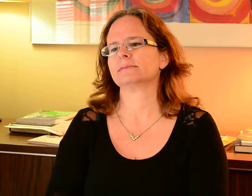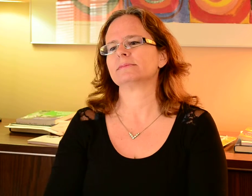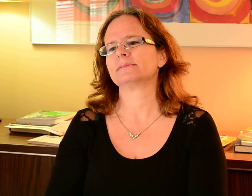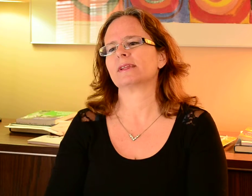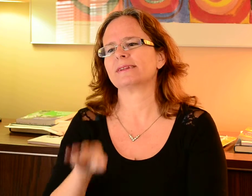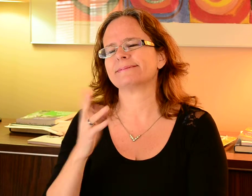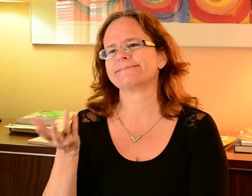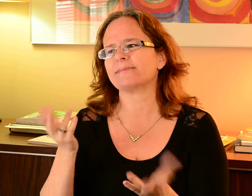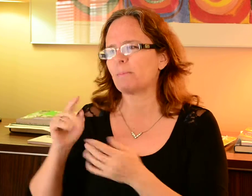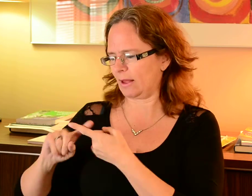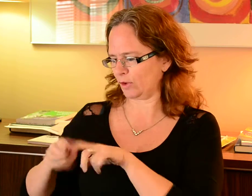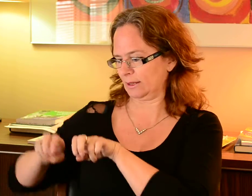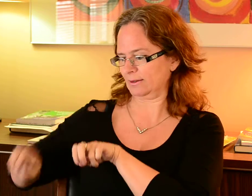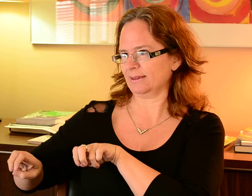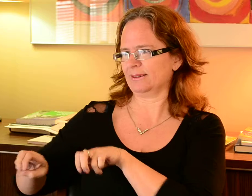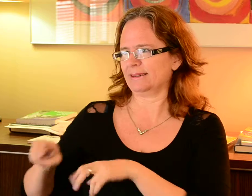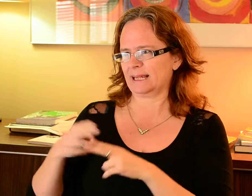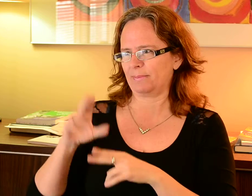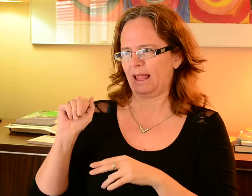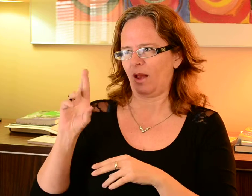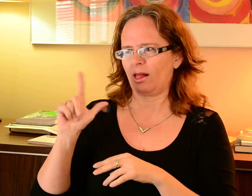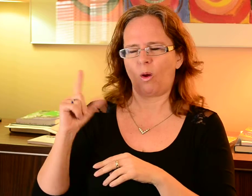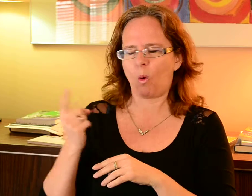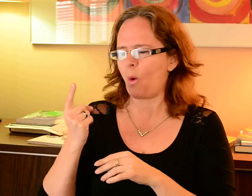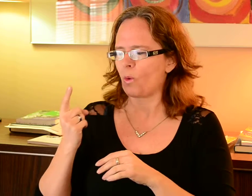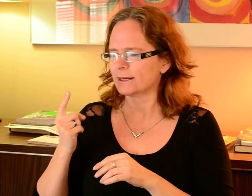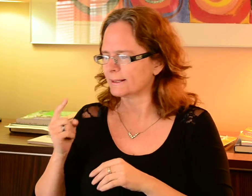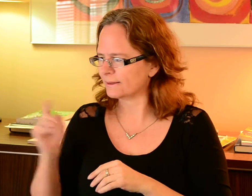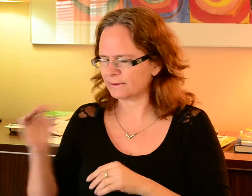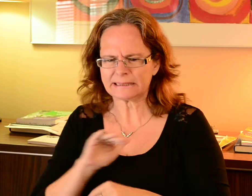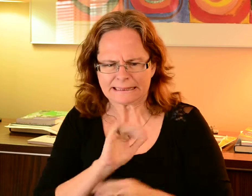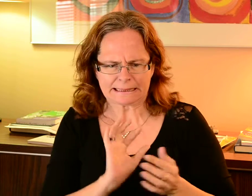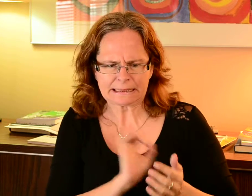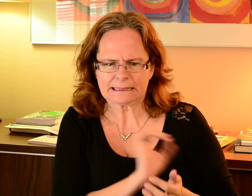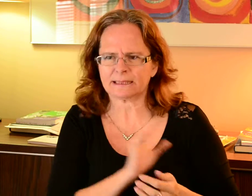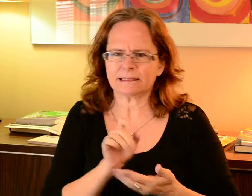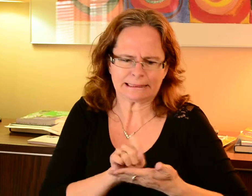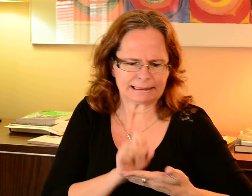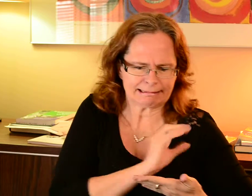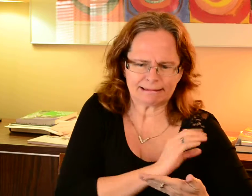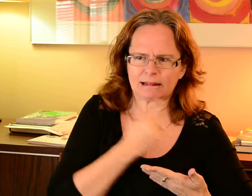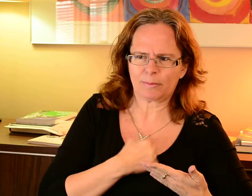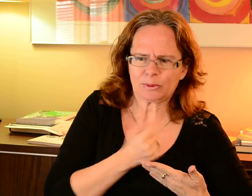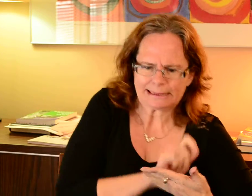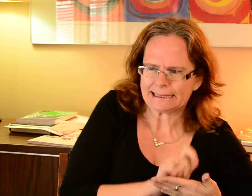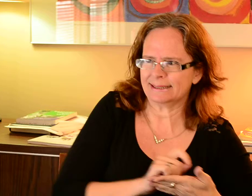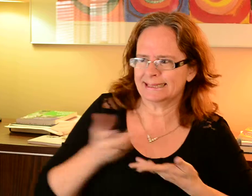each time, of course, she looked away. I had no access to communication. I had a small friend next to me, Carol, and she would sometimes